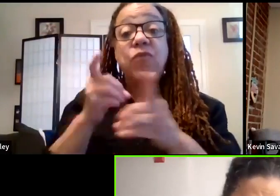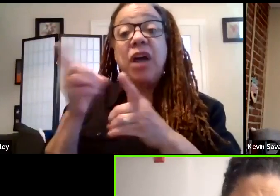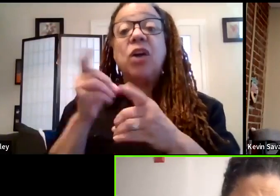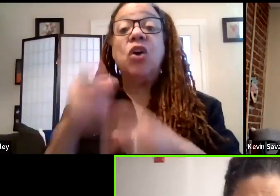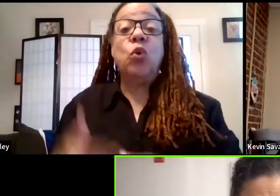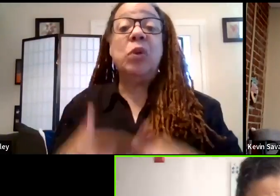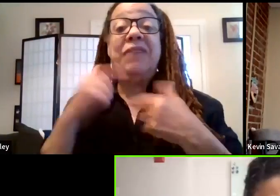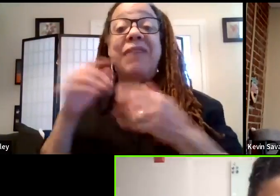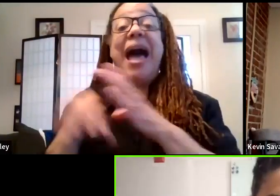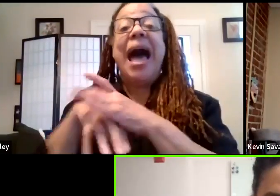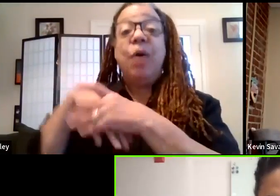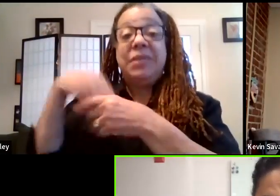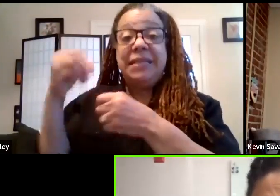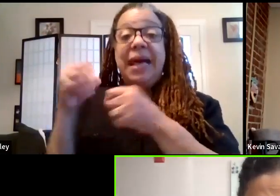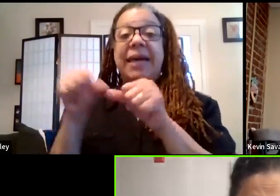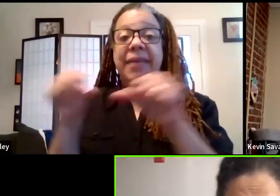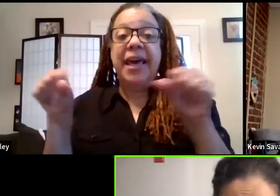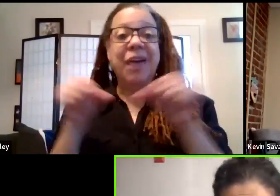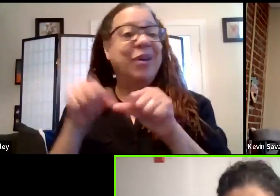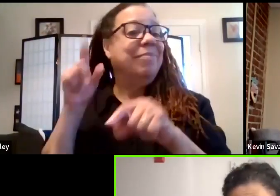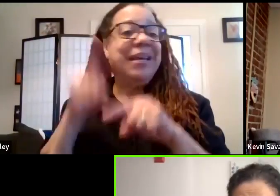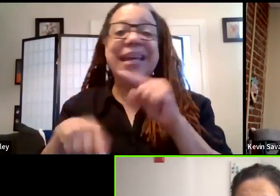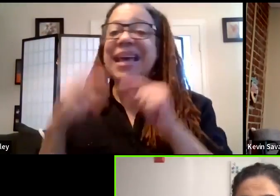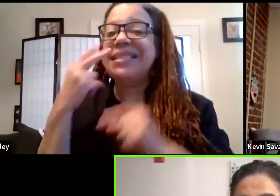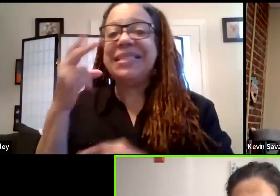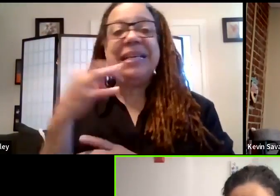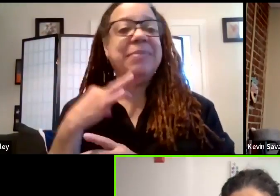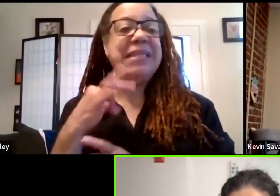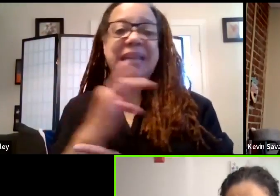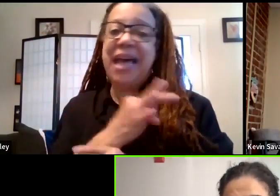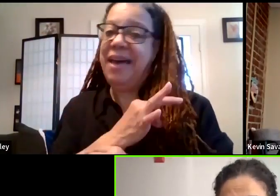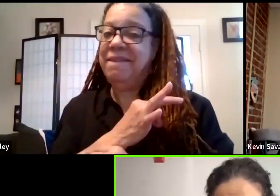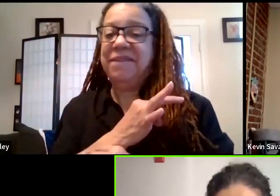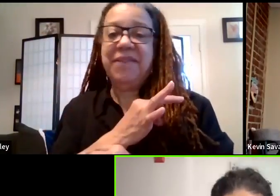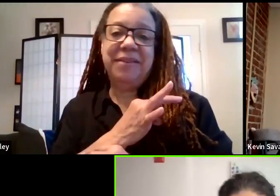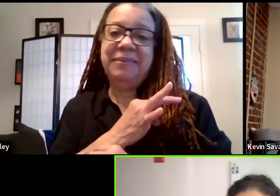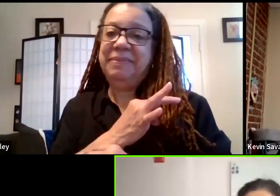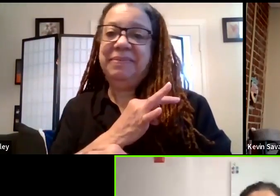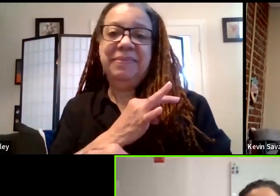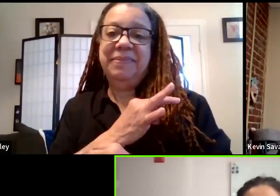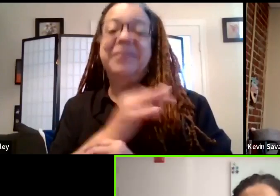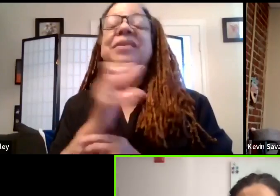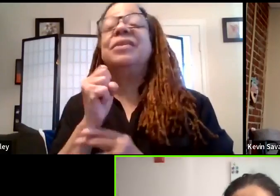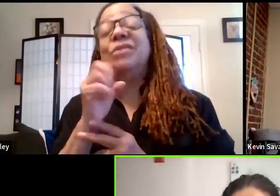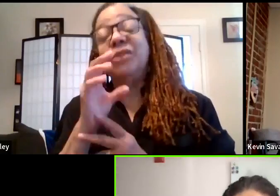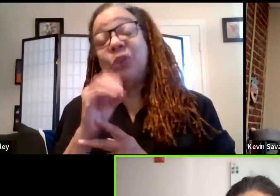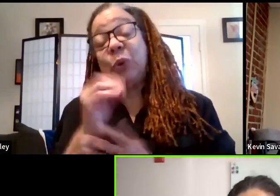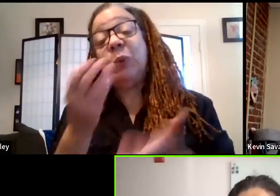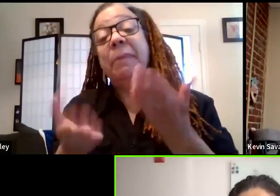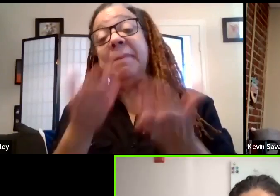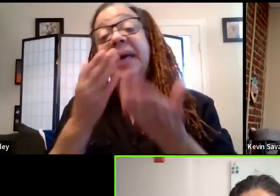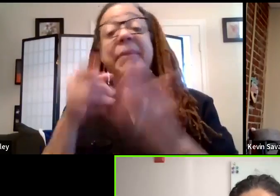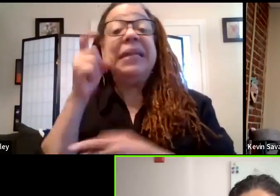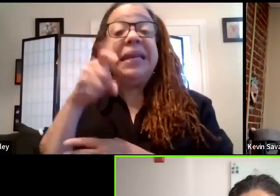core areas and can't seem to find staff and or resources that perhaps they're in need of.